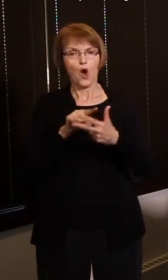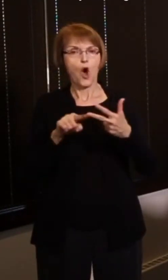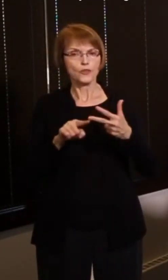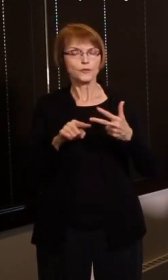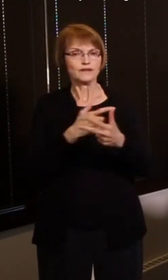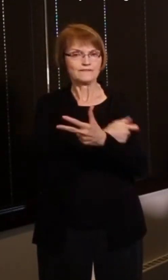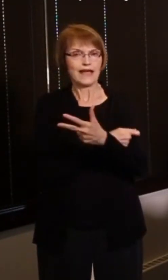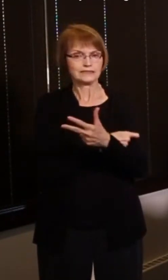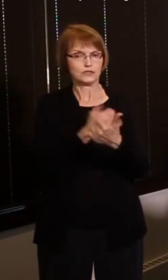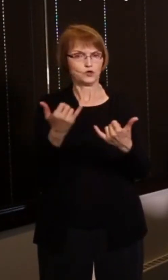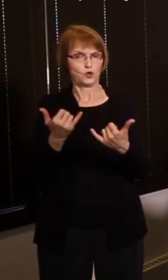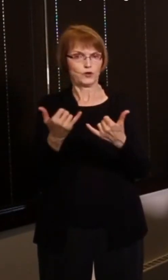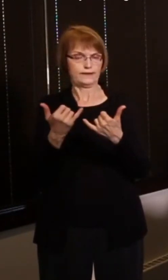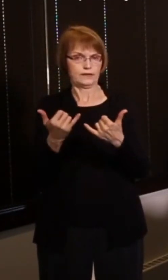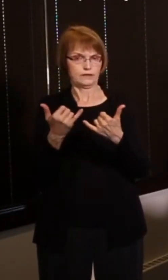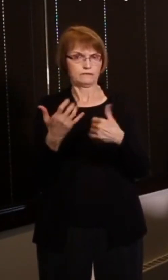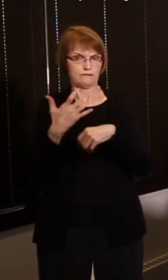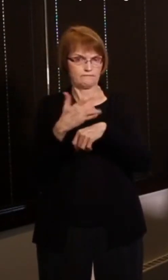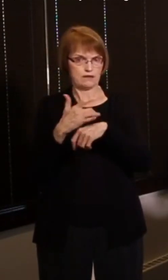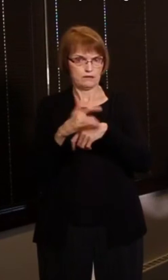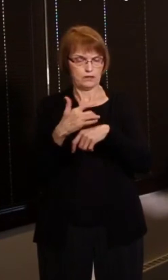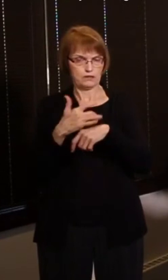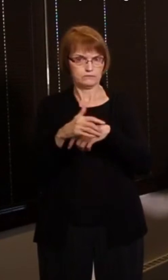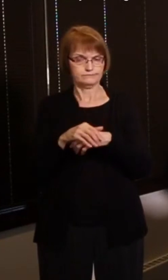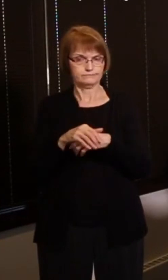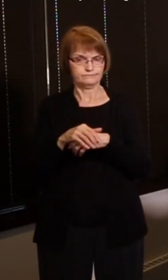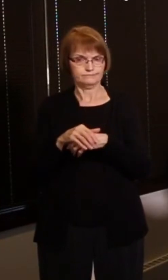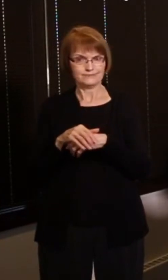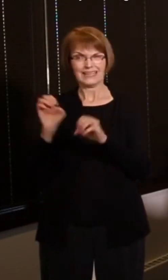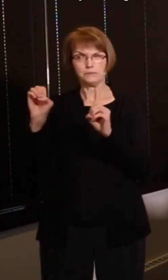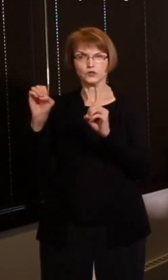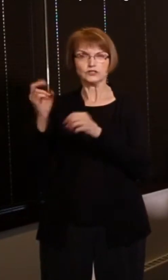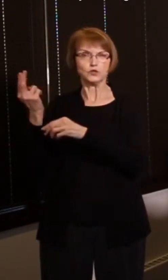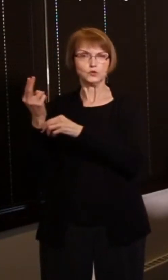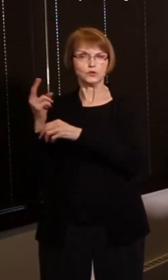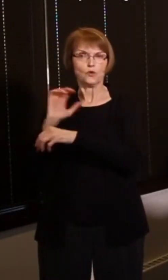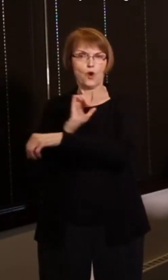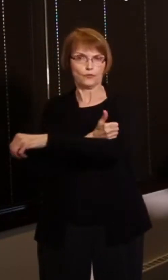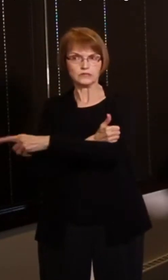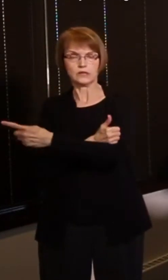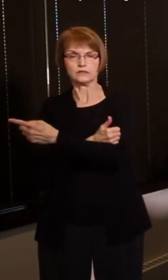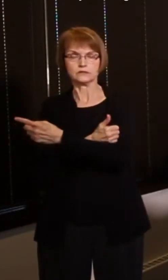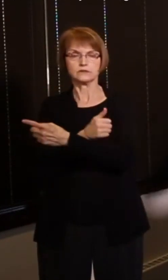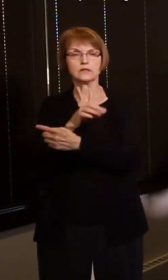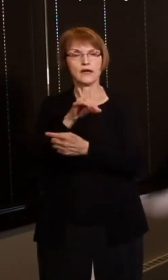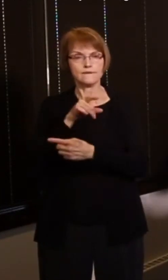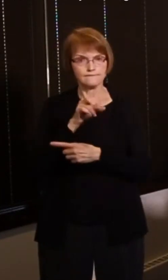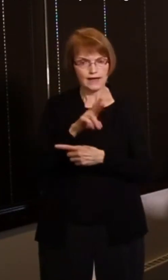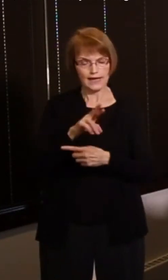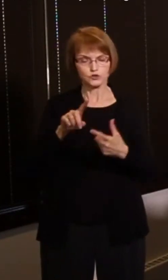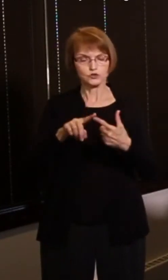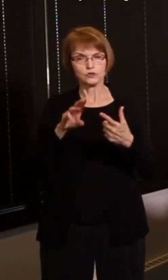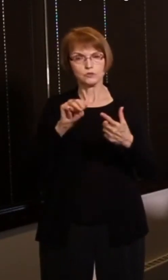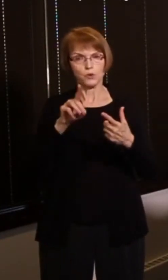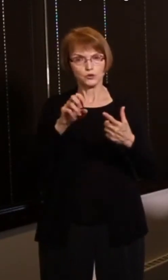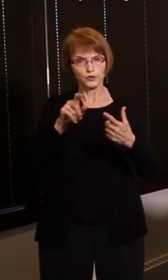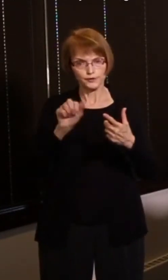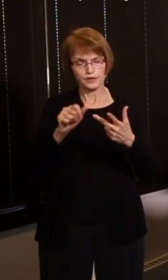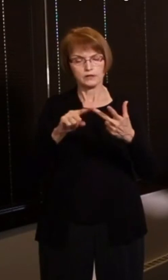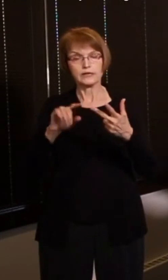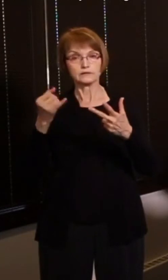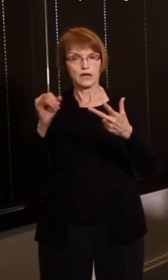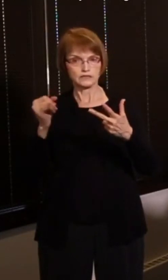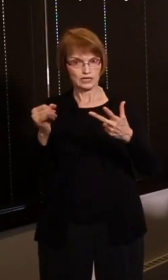the vaccines that are currently available underneath the emergency use authorization, so Pfizer, Moderna, and Johnson & Johnson are